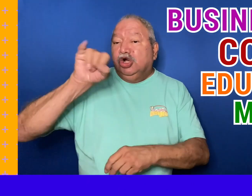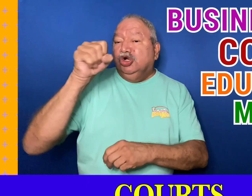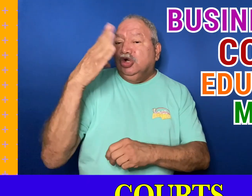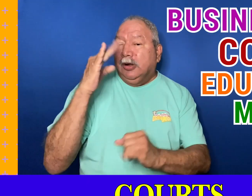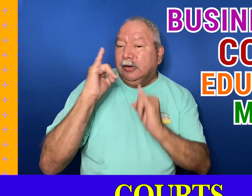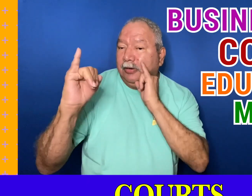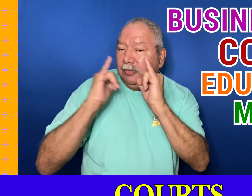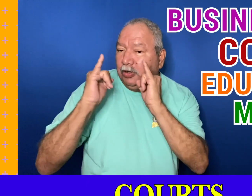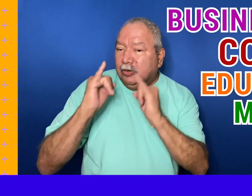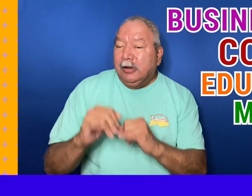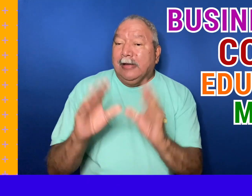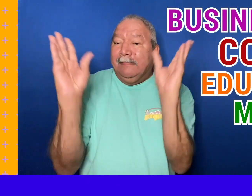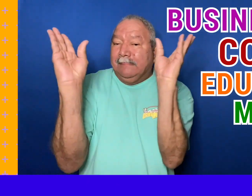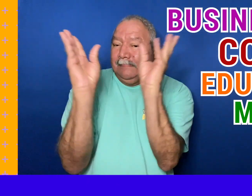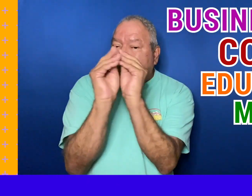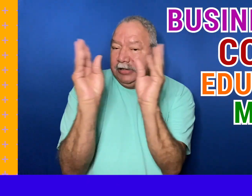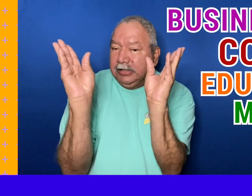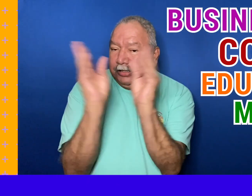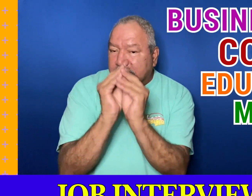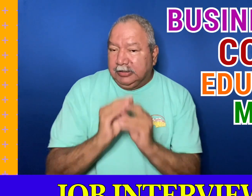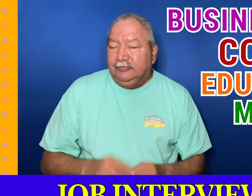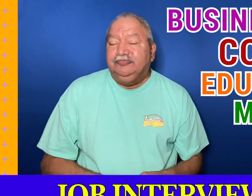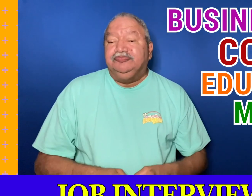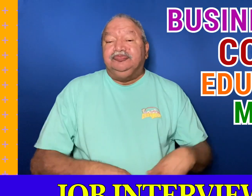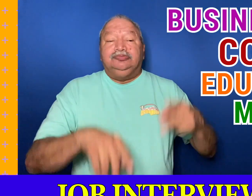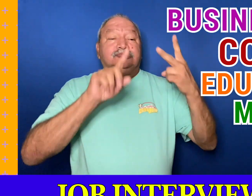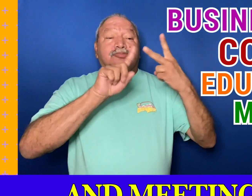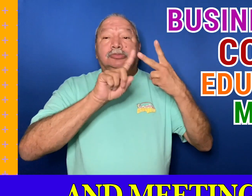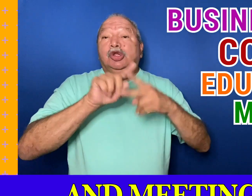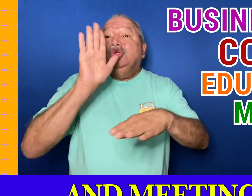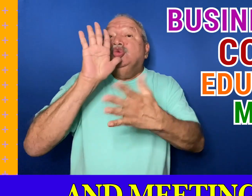courts, job interviews, and meetings.